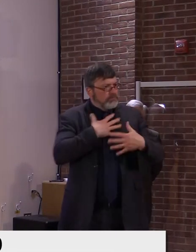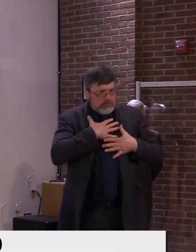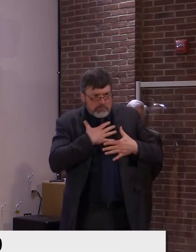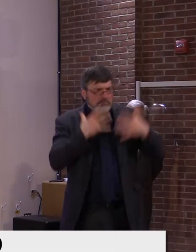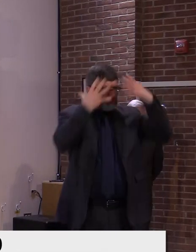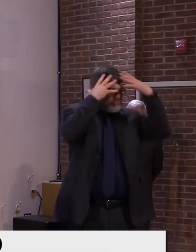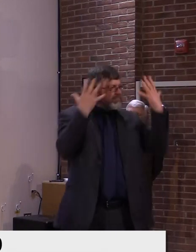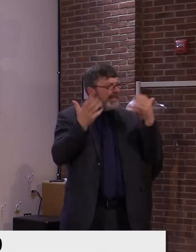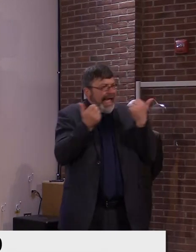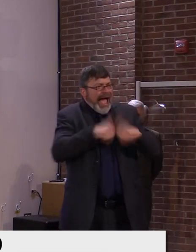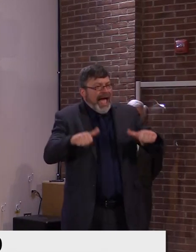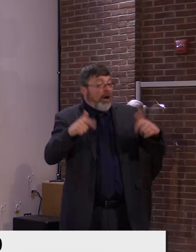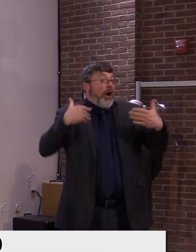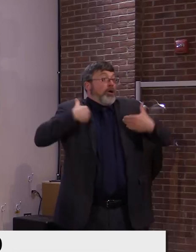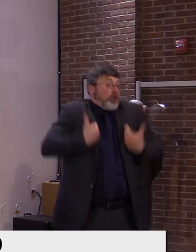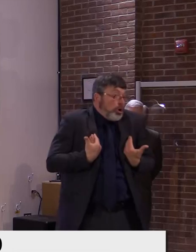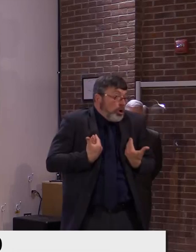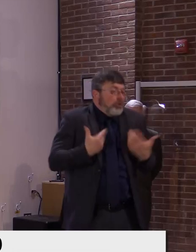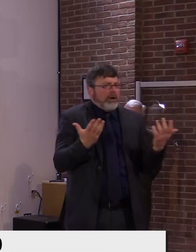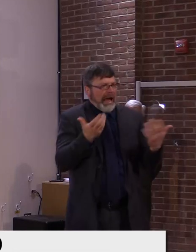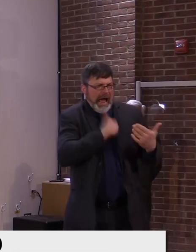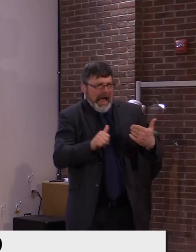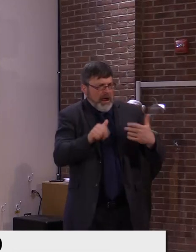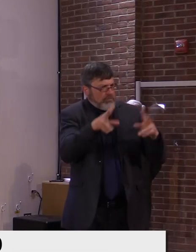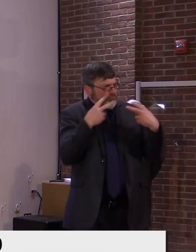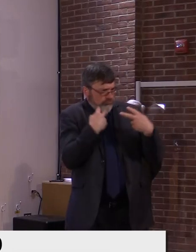away within a couple days at the most.